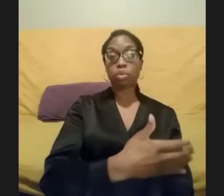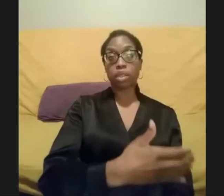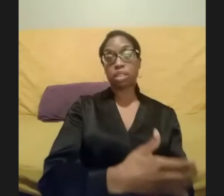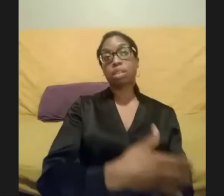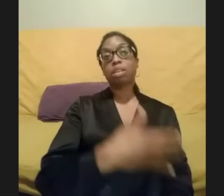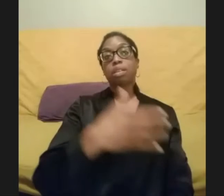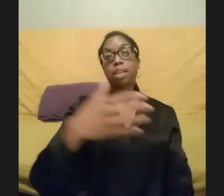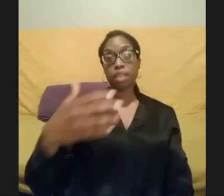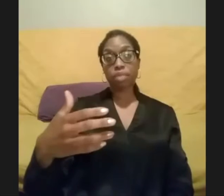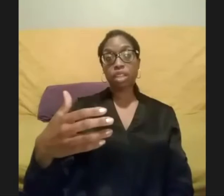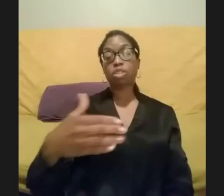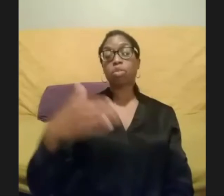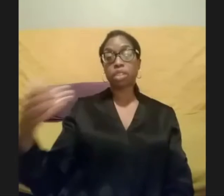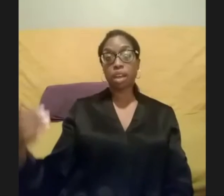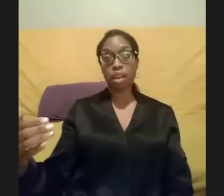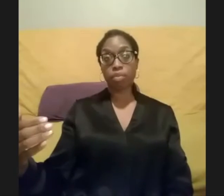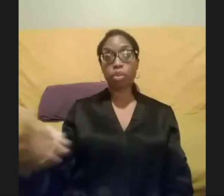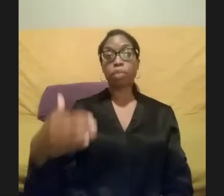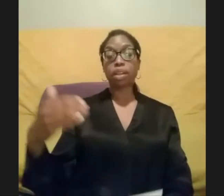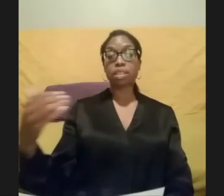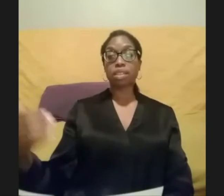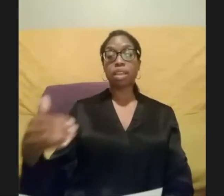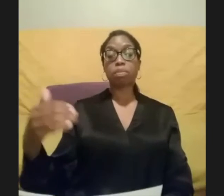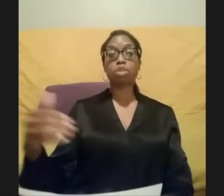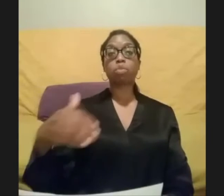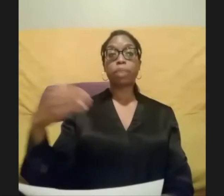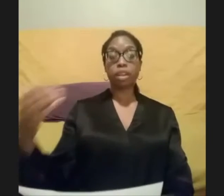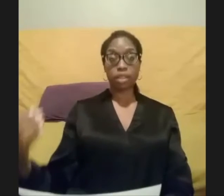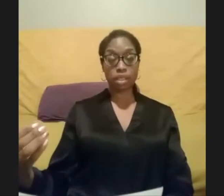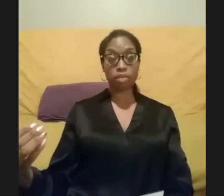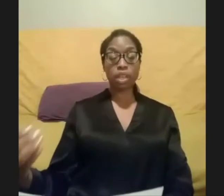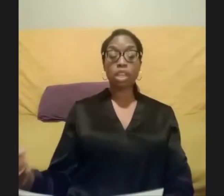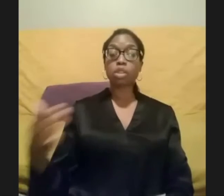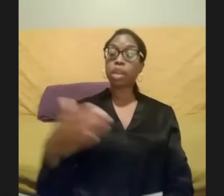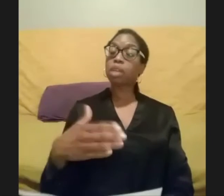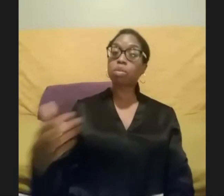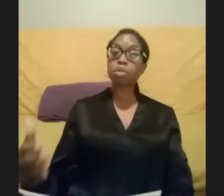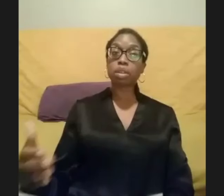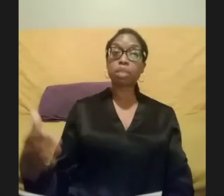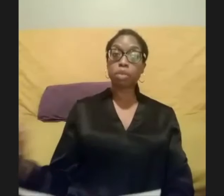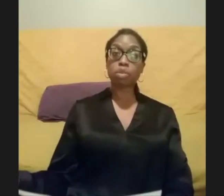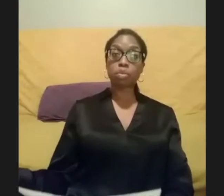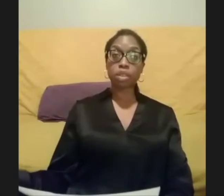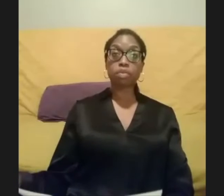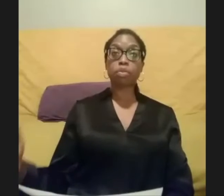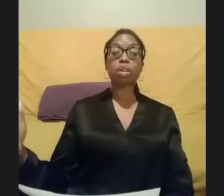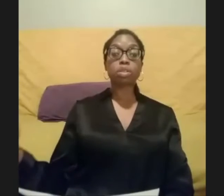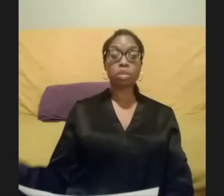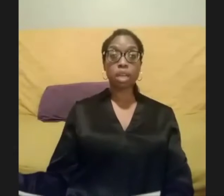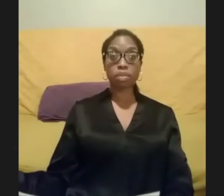risk and damage over time when your body is less able to repair itself. So getting older can put you at risk for certain types of